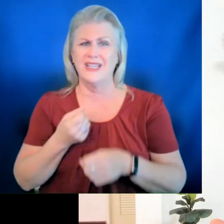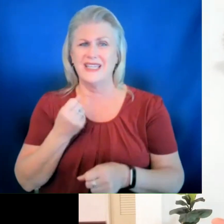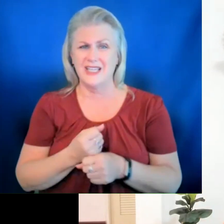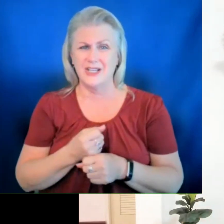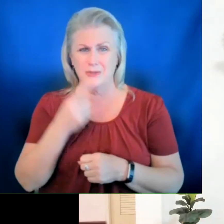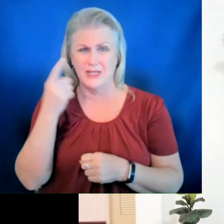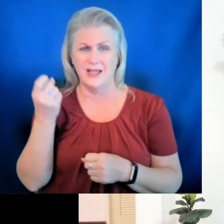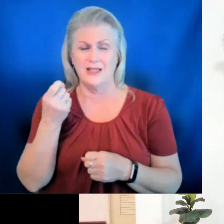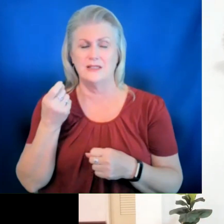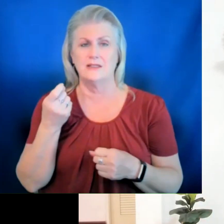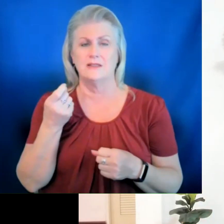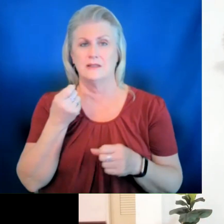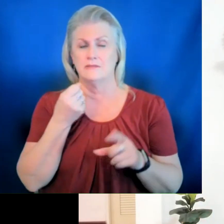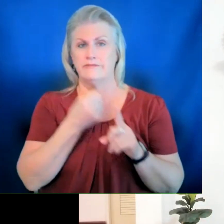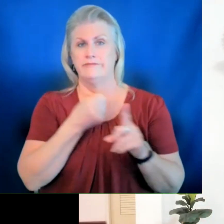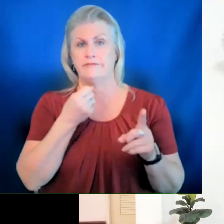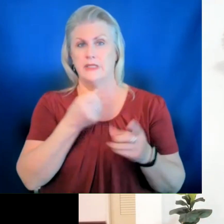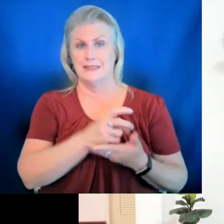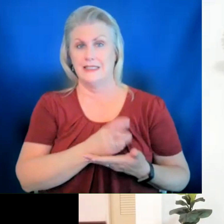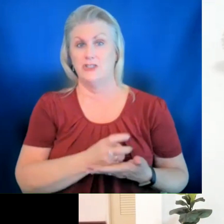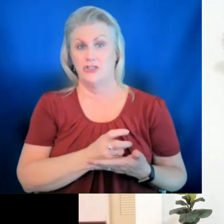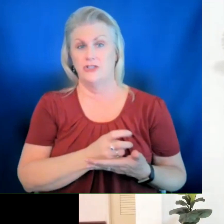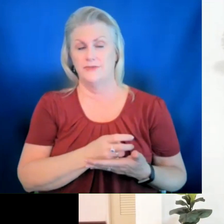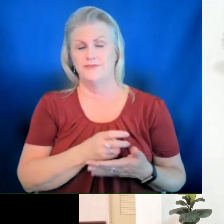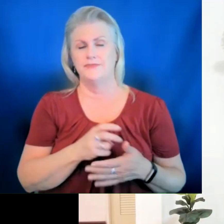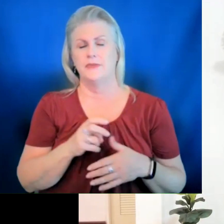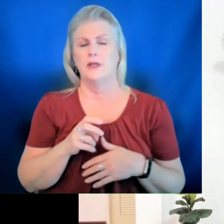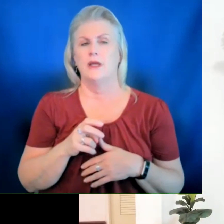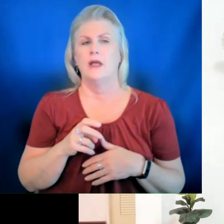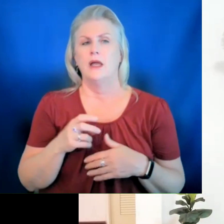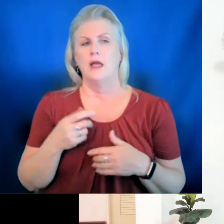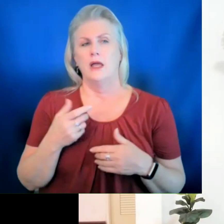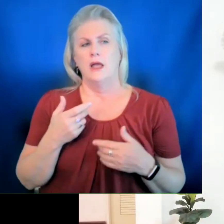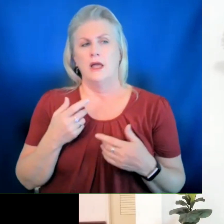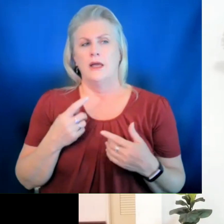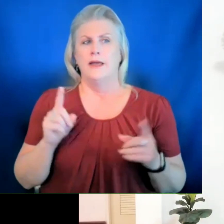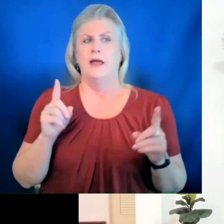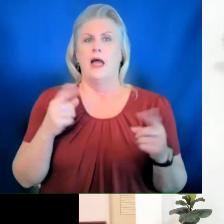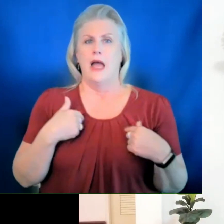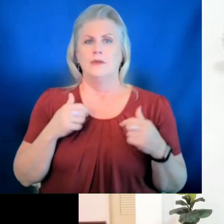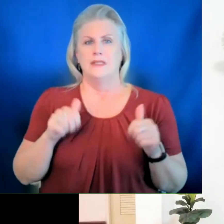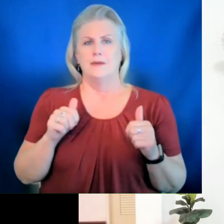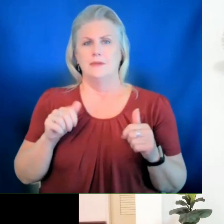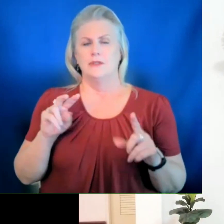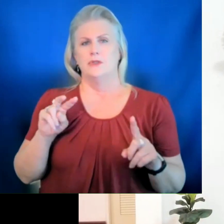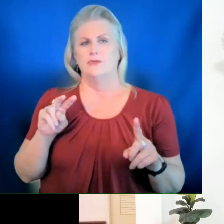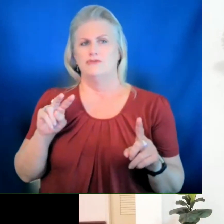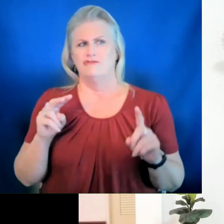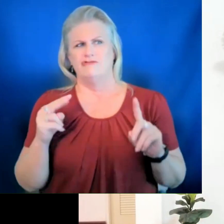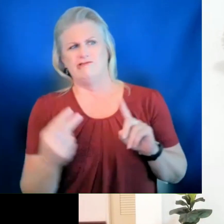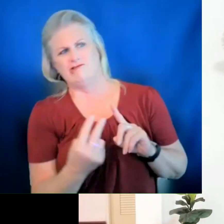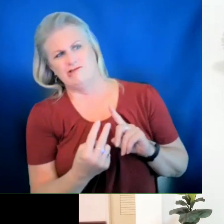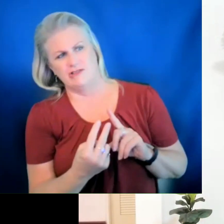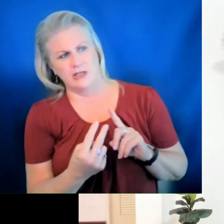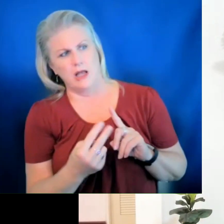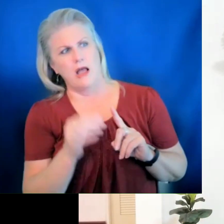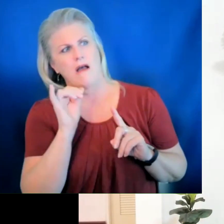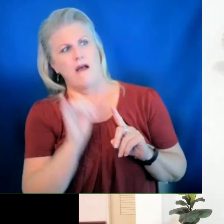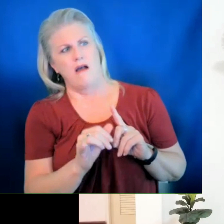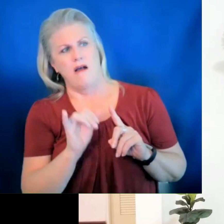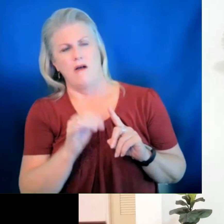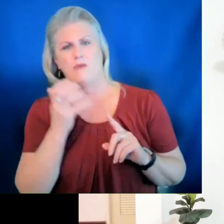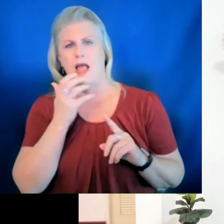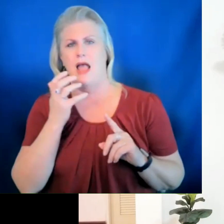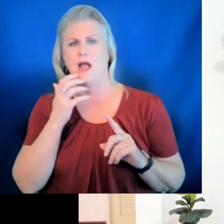a year because I had a seizure, I was able to shift my perspective and really see